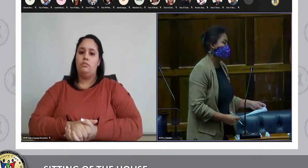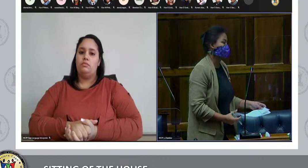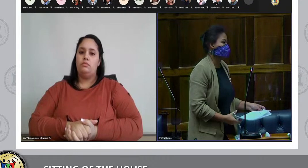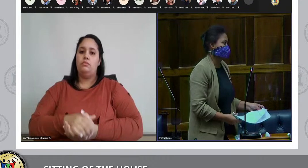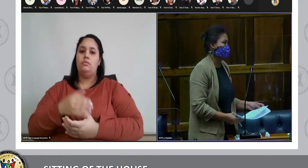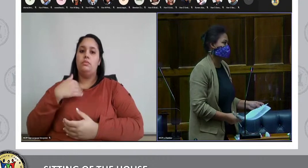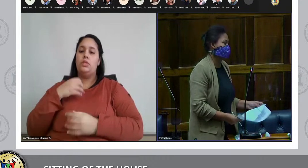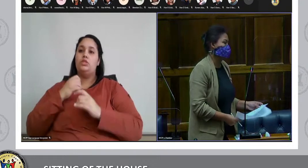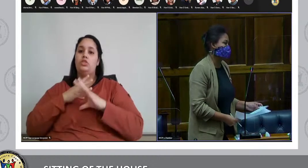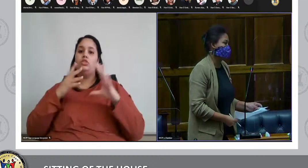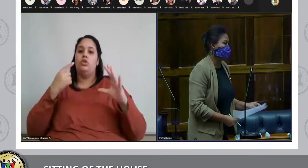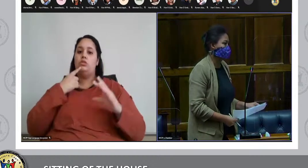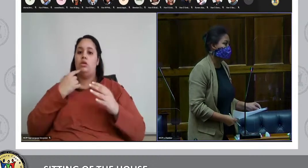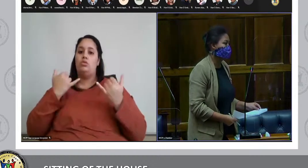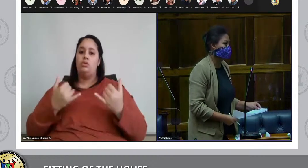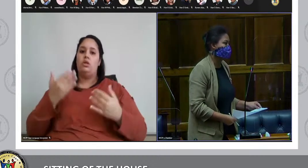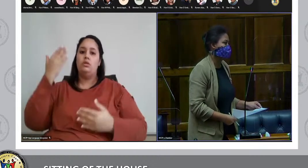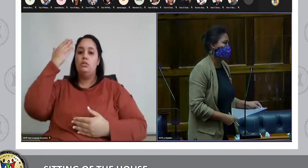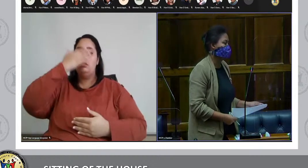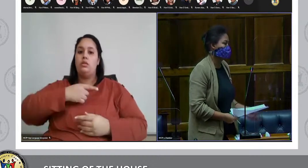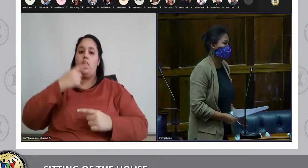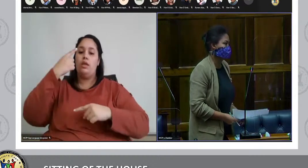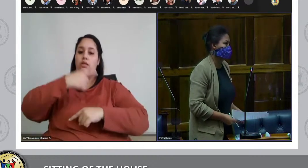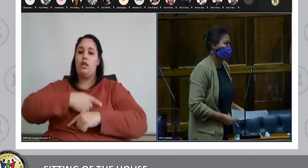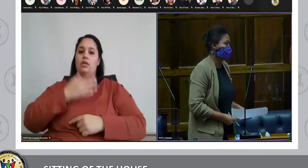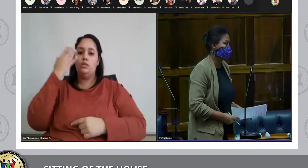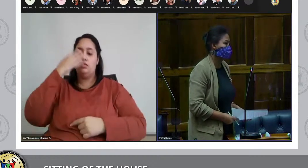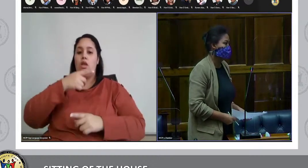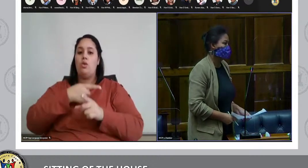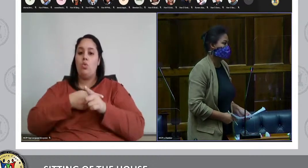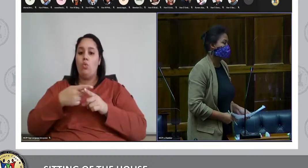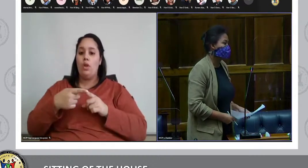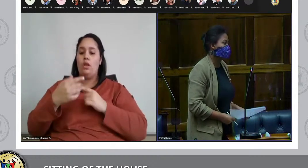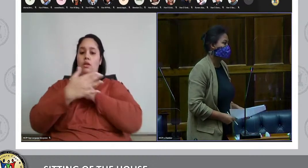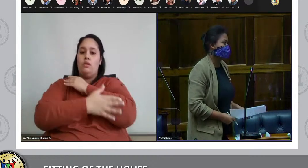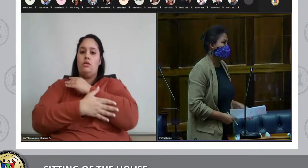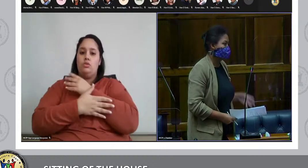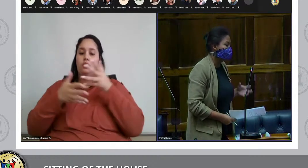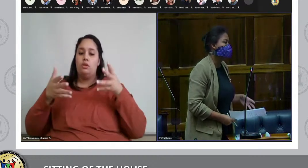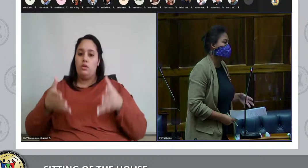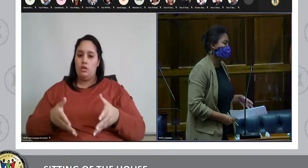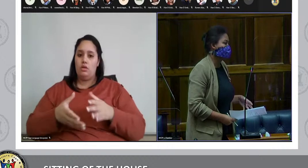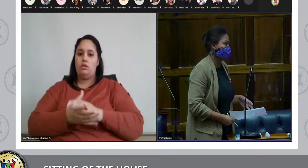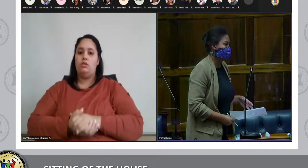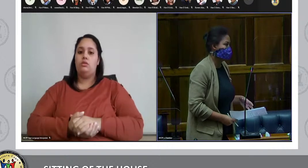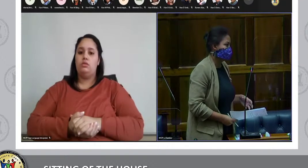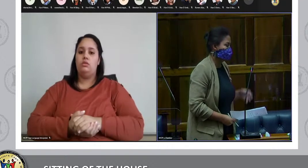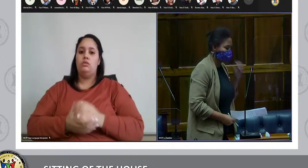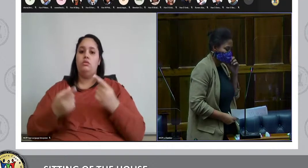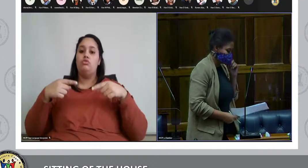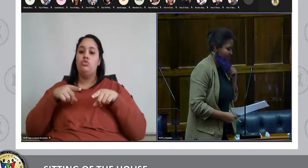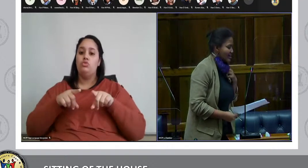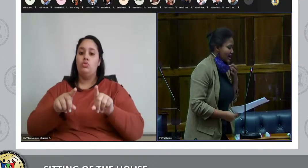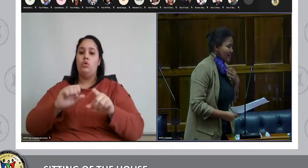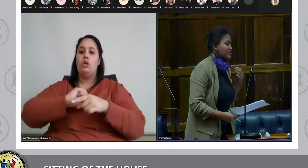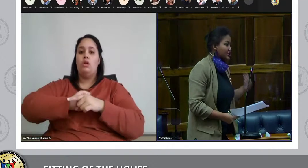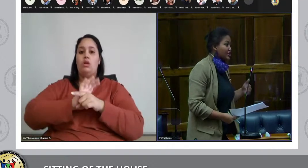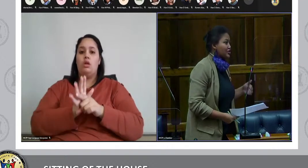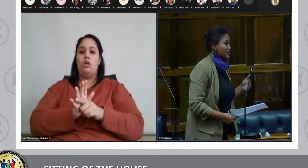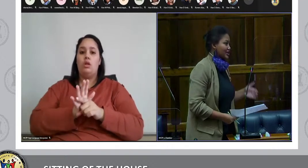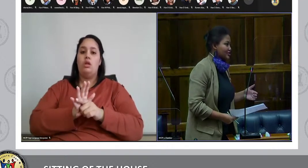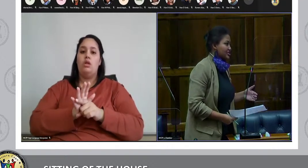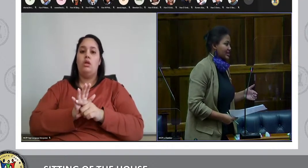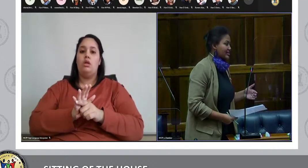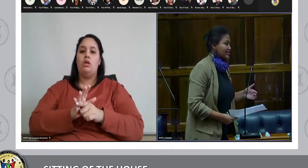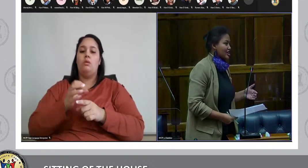that it is quite a sad day and a sad week also for us as a country, that we also, during COVID-19, also have to